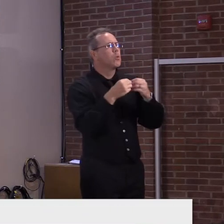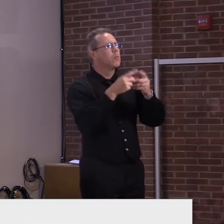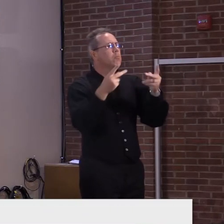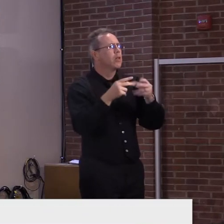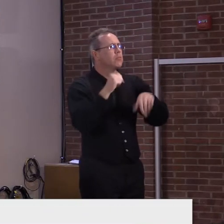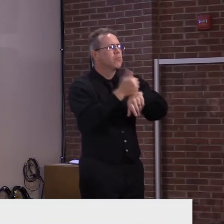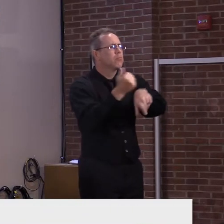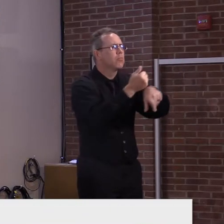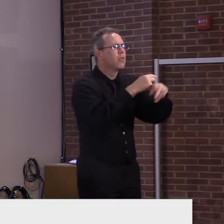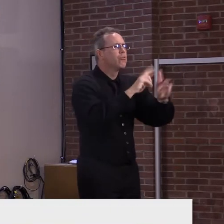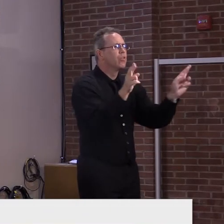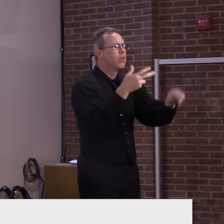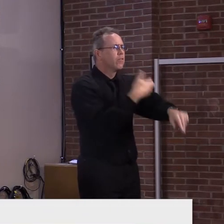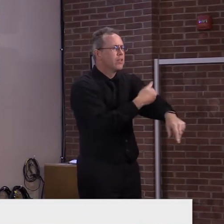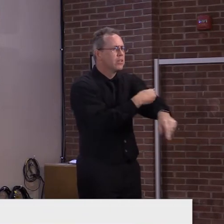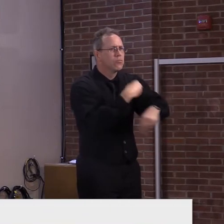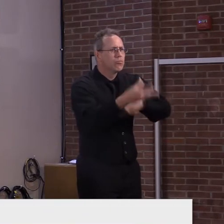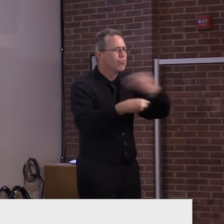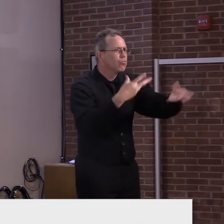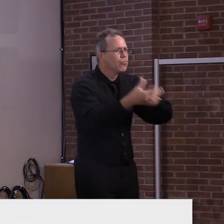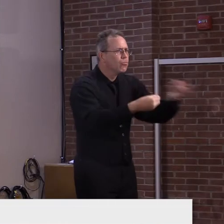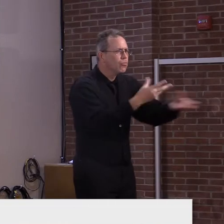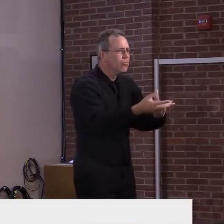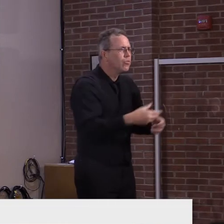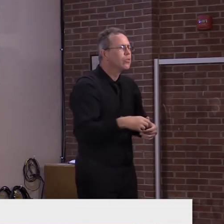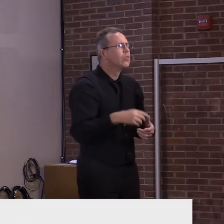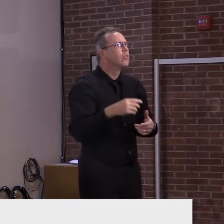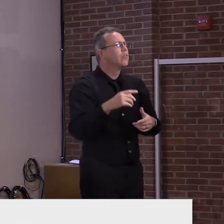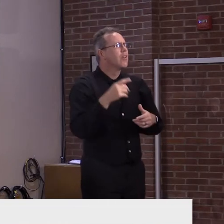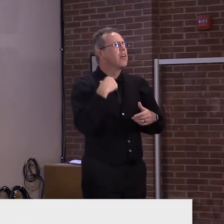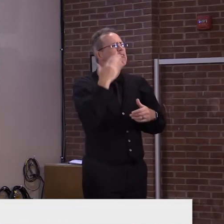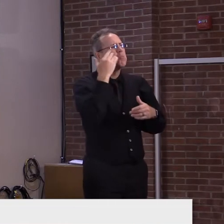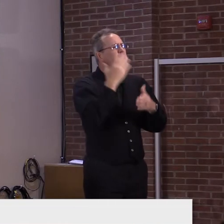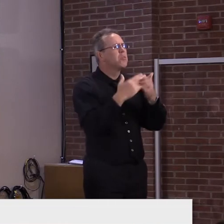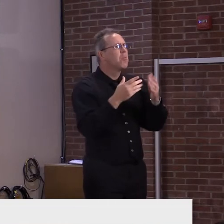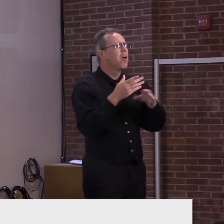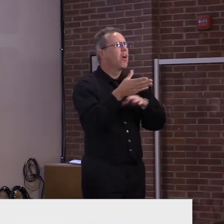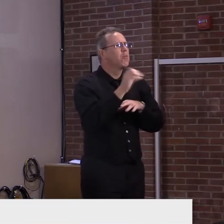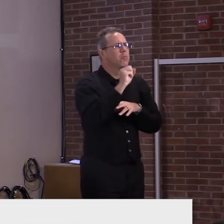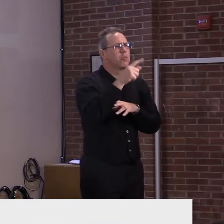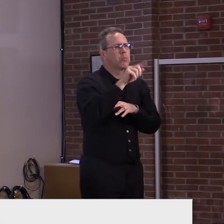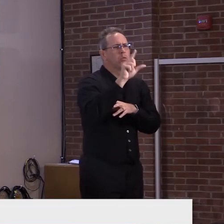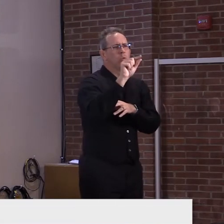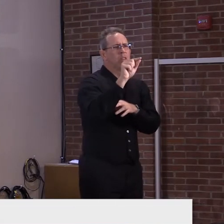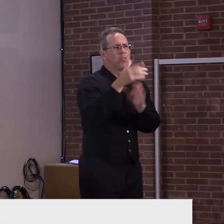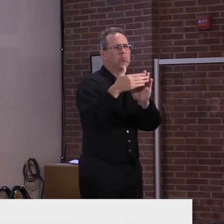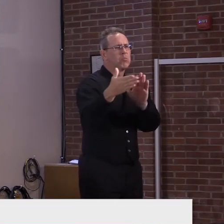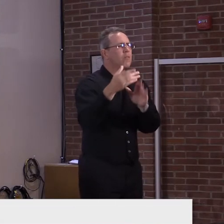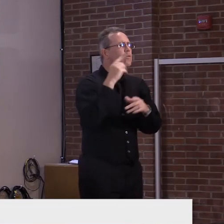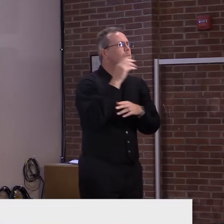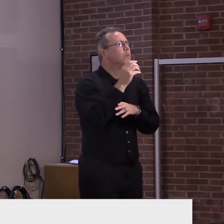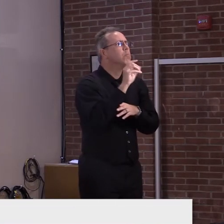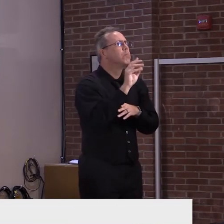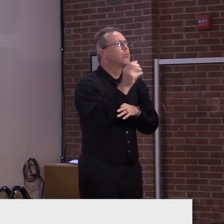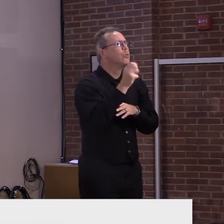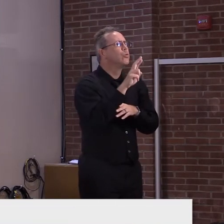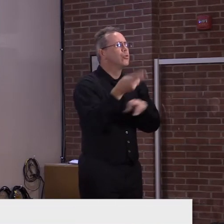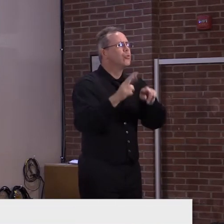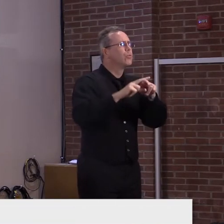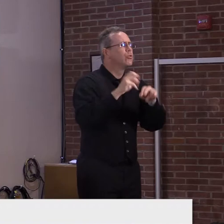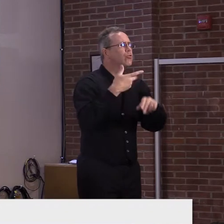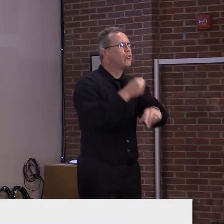are anticipated to begin after September 20th. I wish to emphasize something that the governor covered,